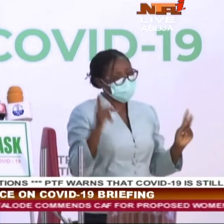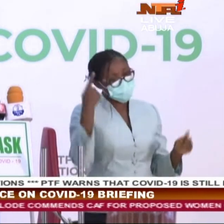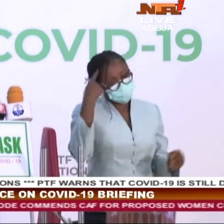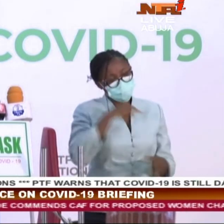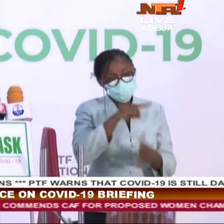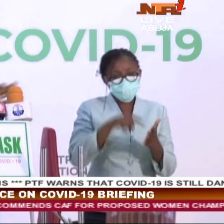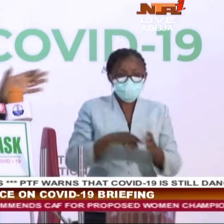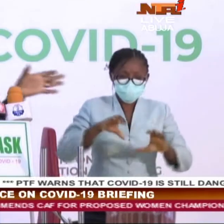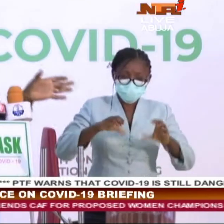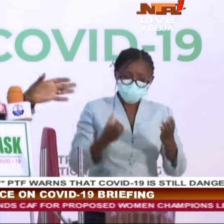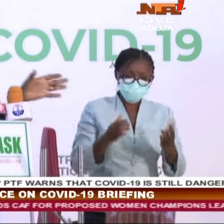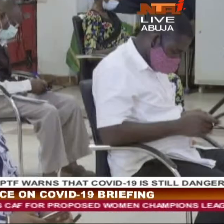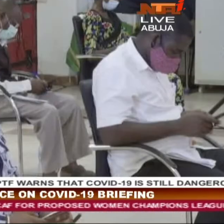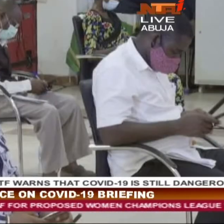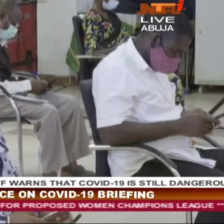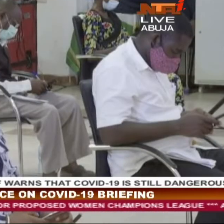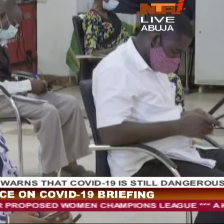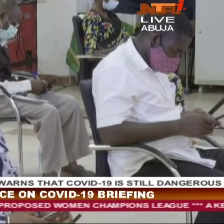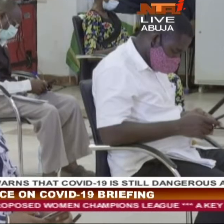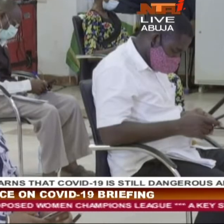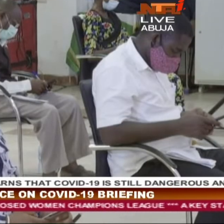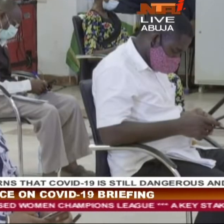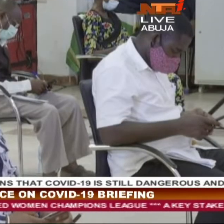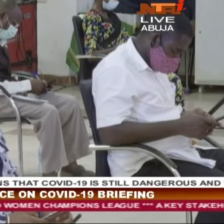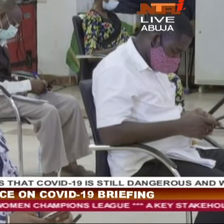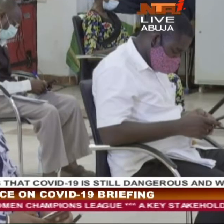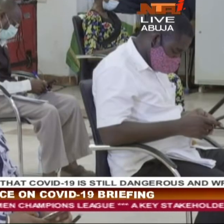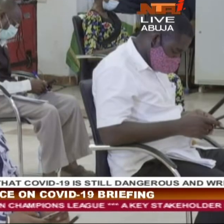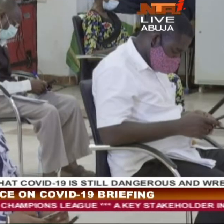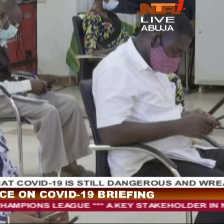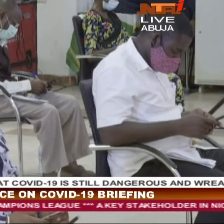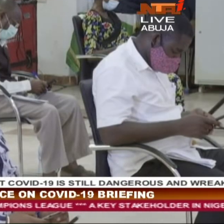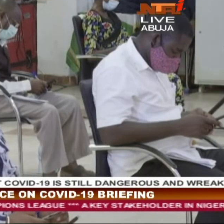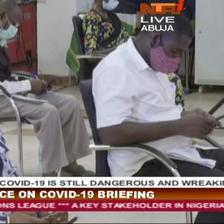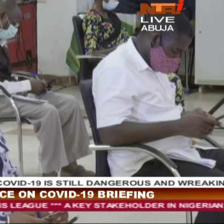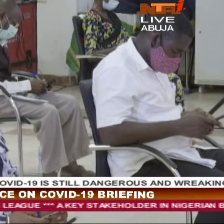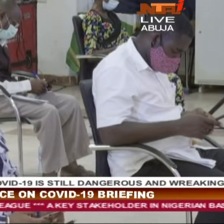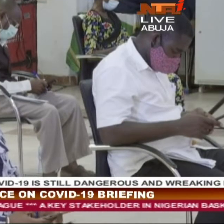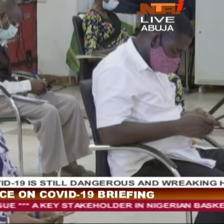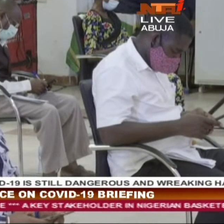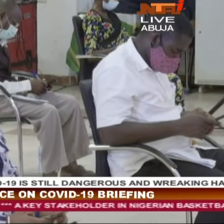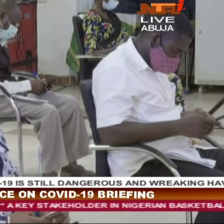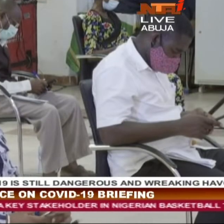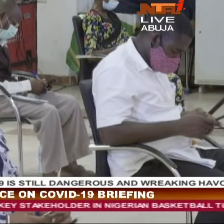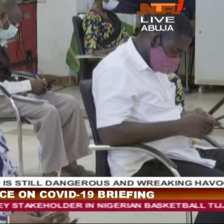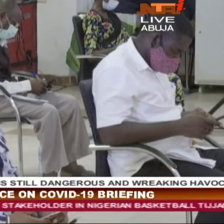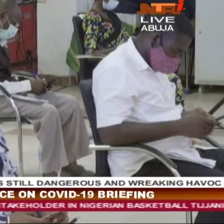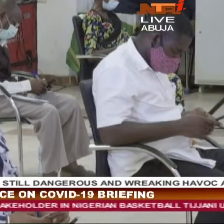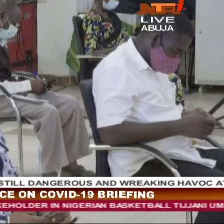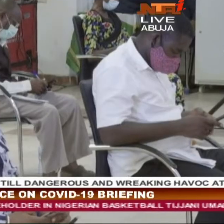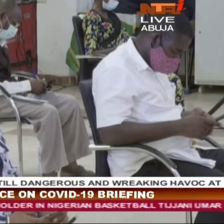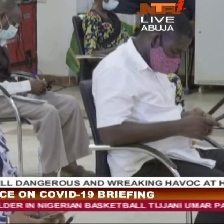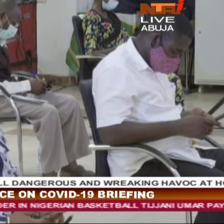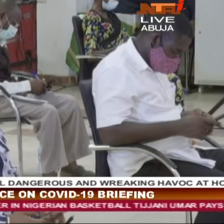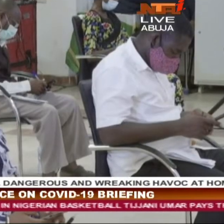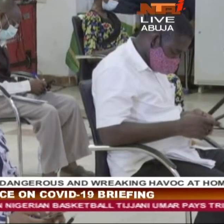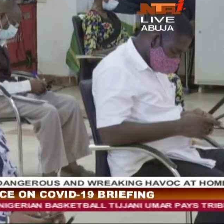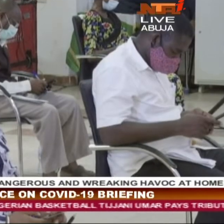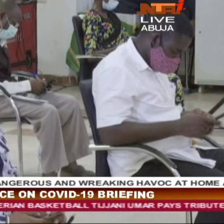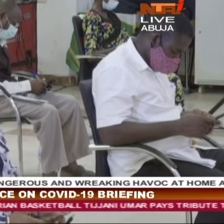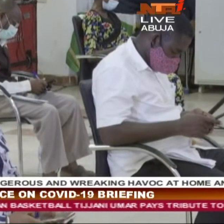be graduating, can we do something to accommodate them in such a way that they will just show up for the purposes